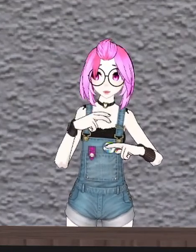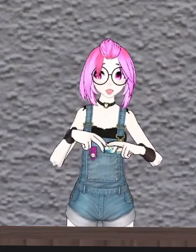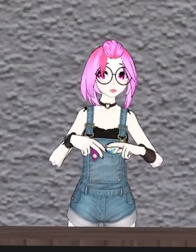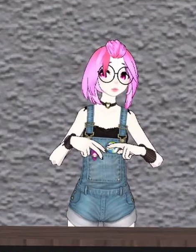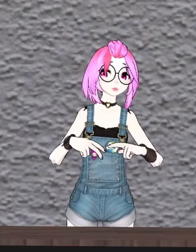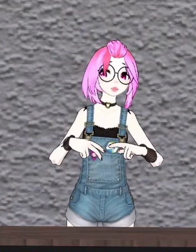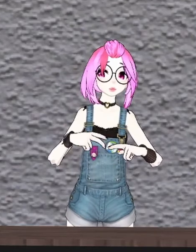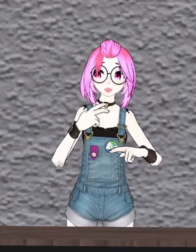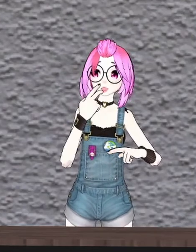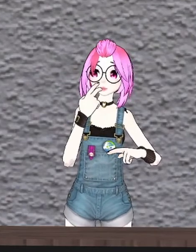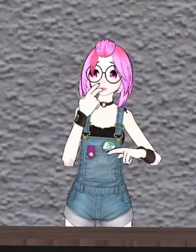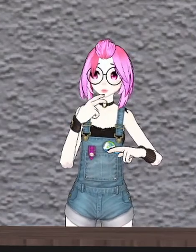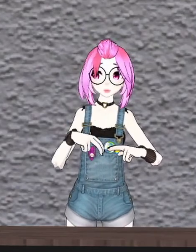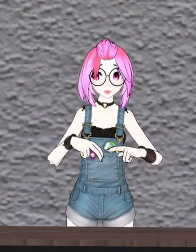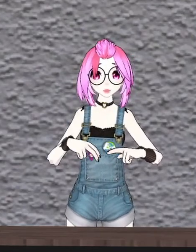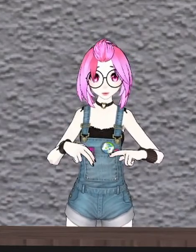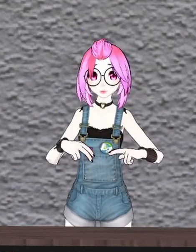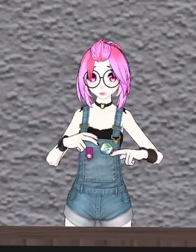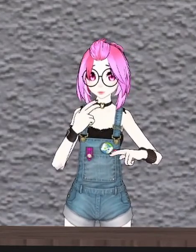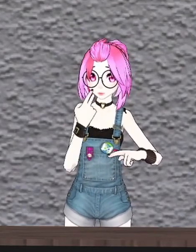Fun. Fun. Yep.